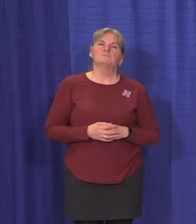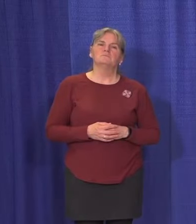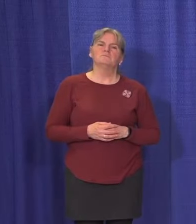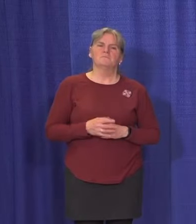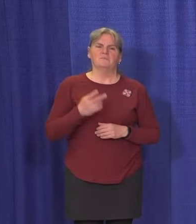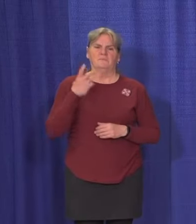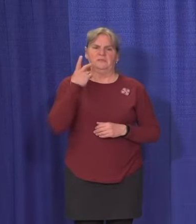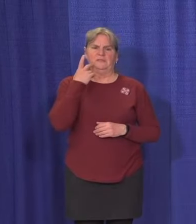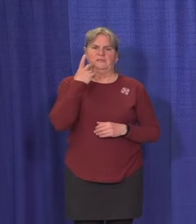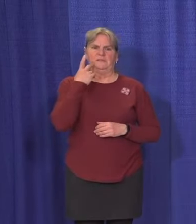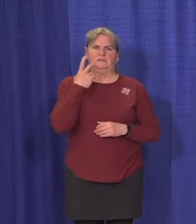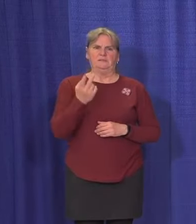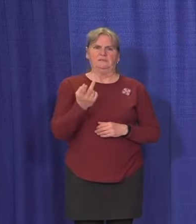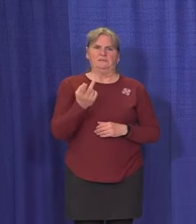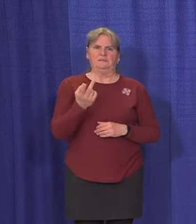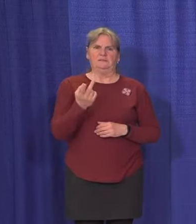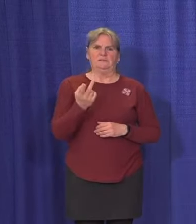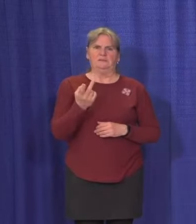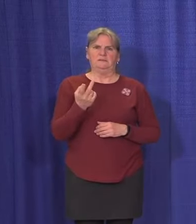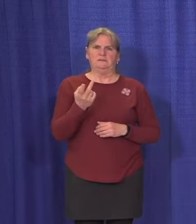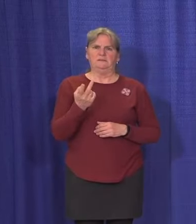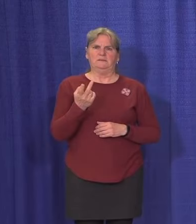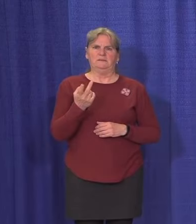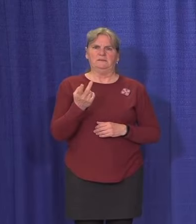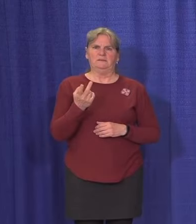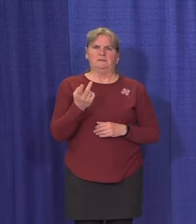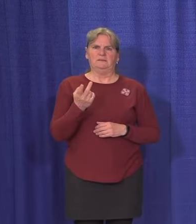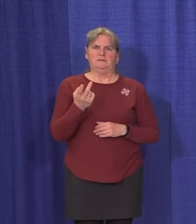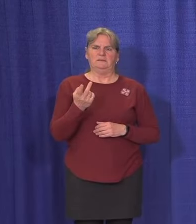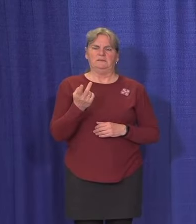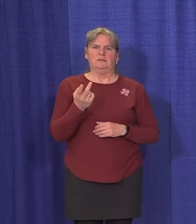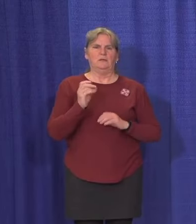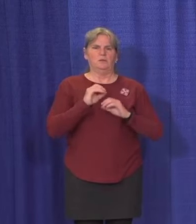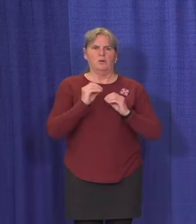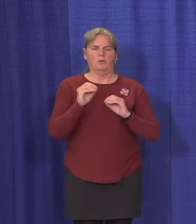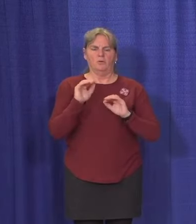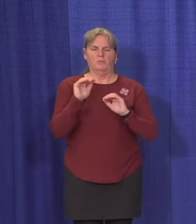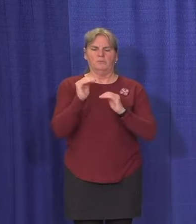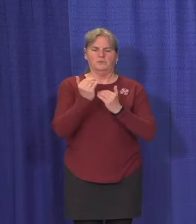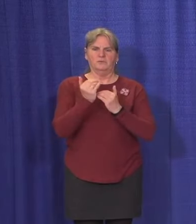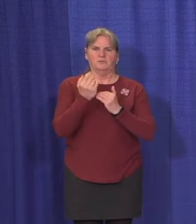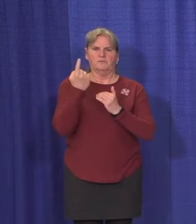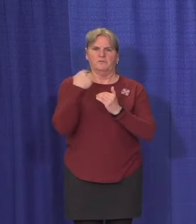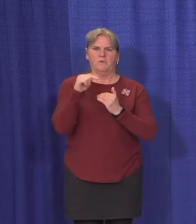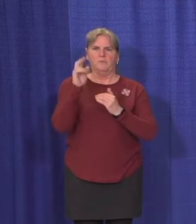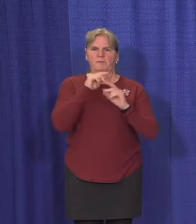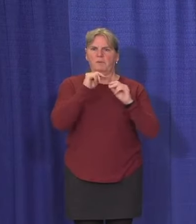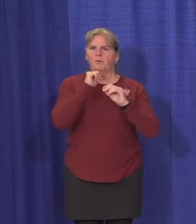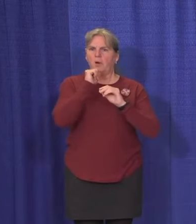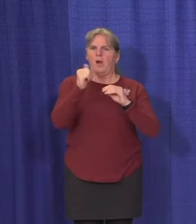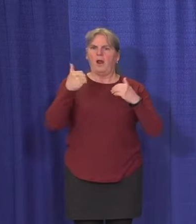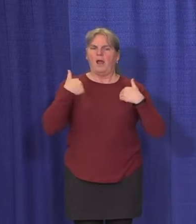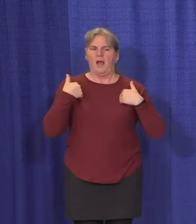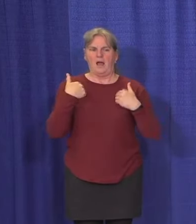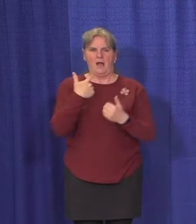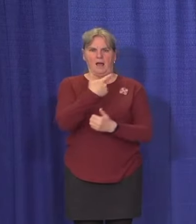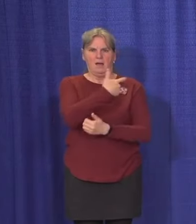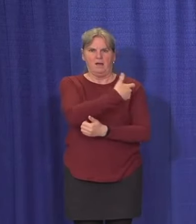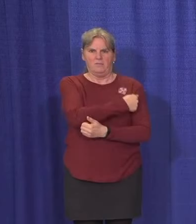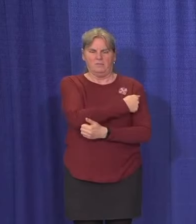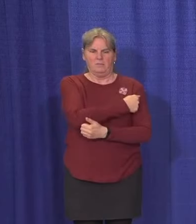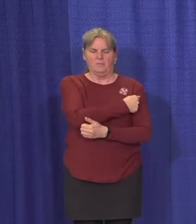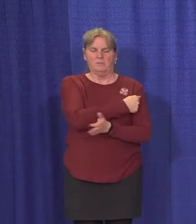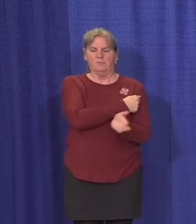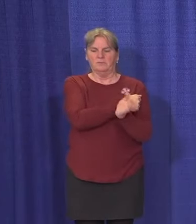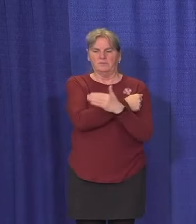restrictions on people who haven't been vaccinated. I'm wondering as this youth cohort are